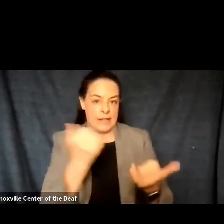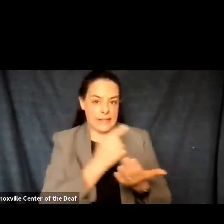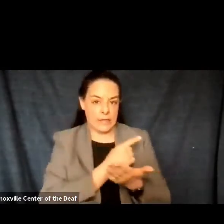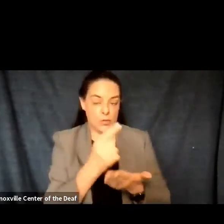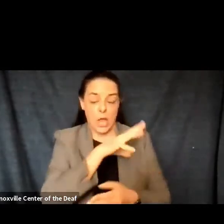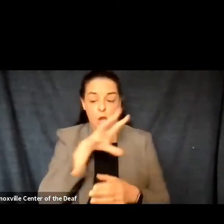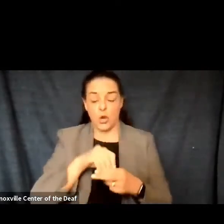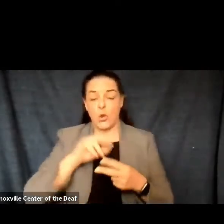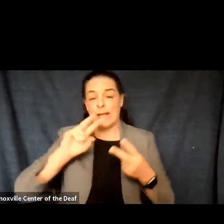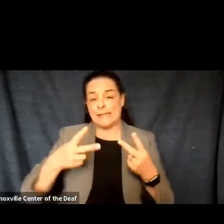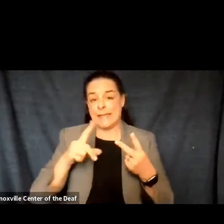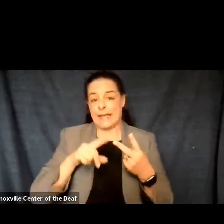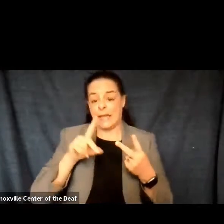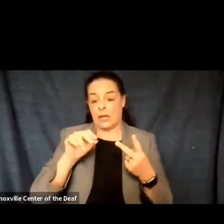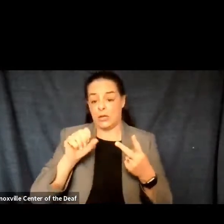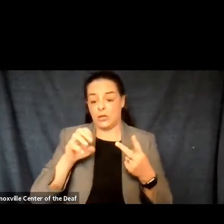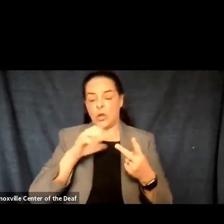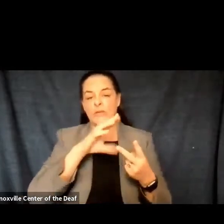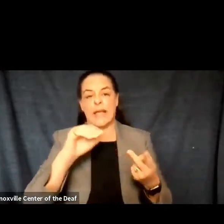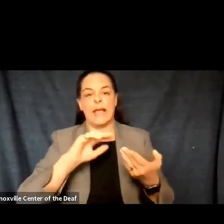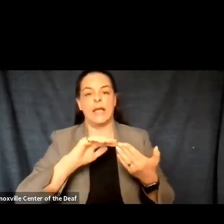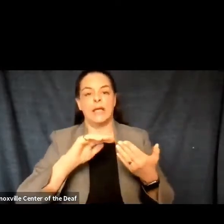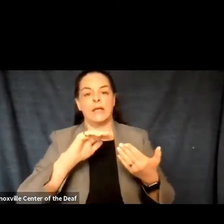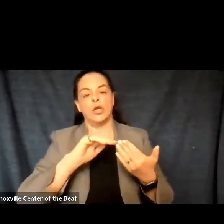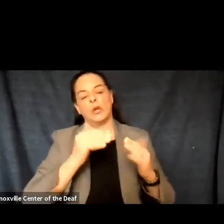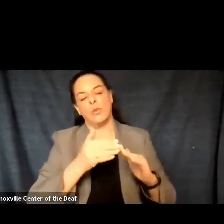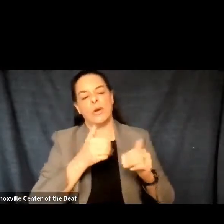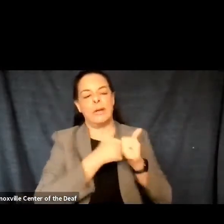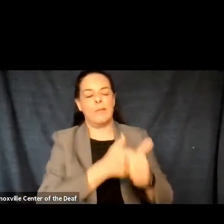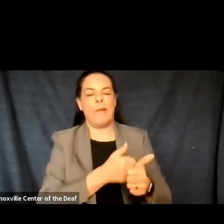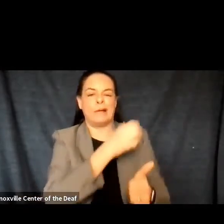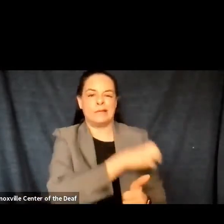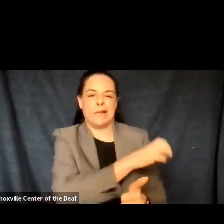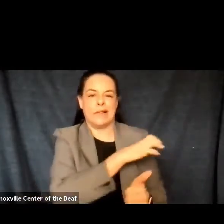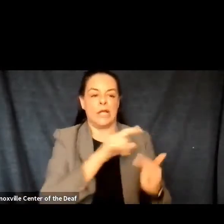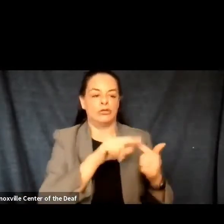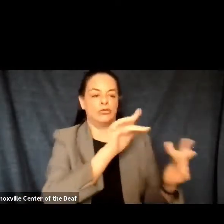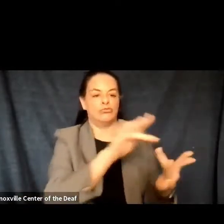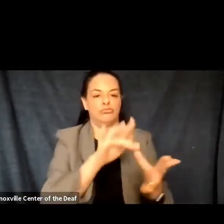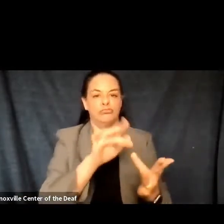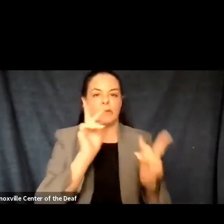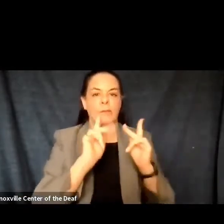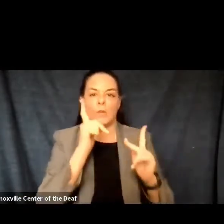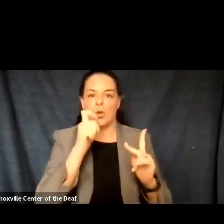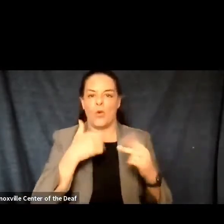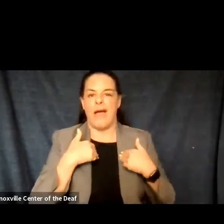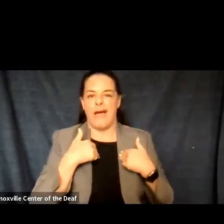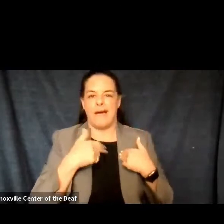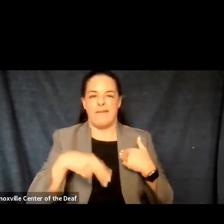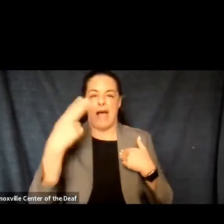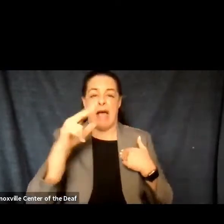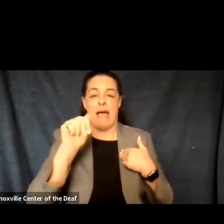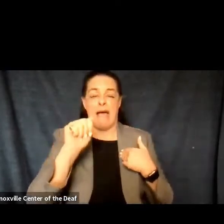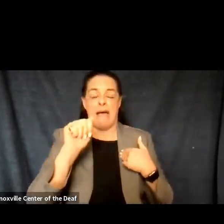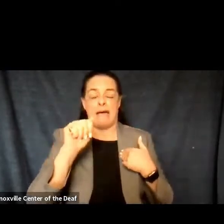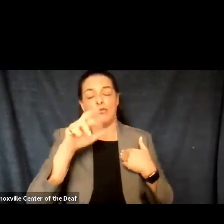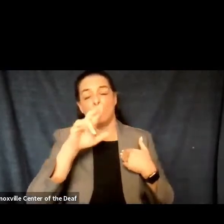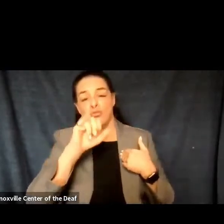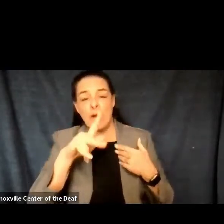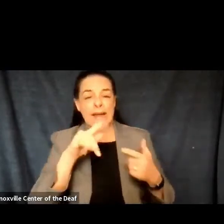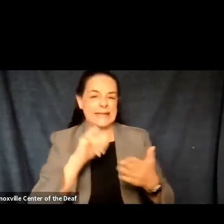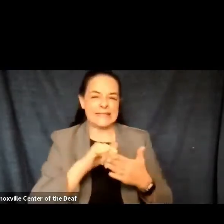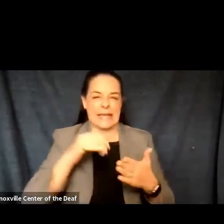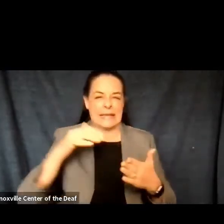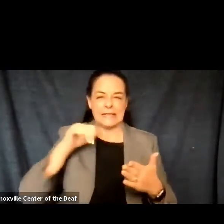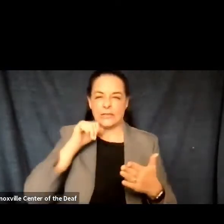and community-based clinics to reach high-risk individuals who have less access. We continue this week to vaccinate